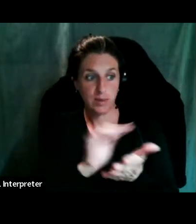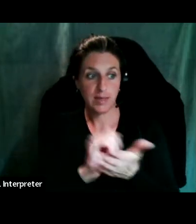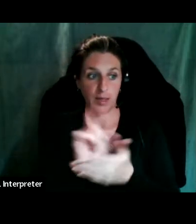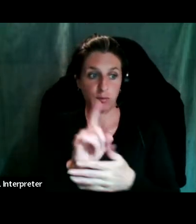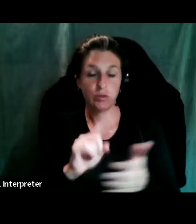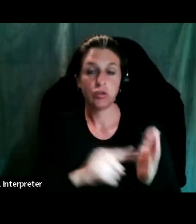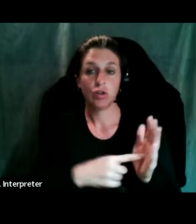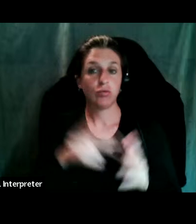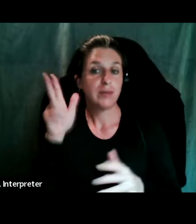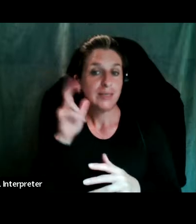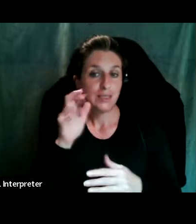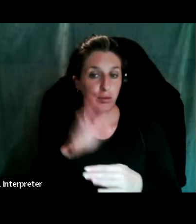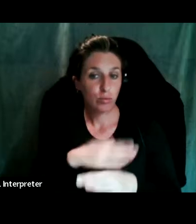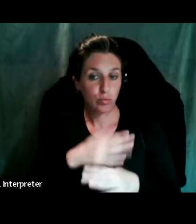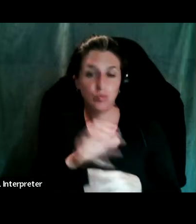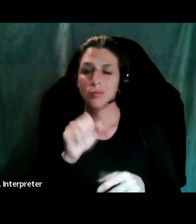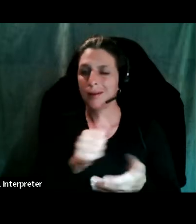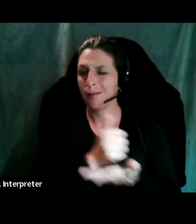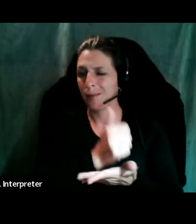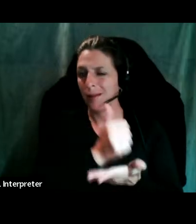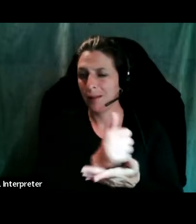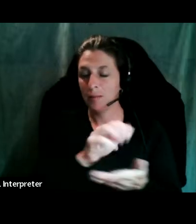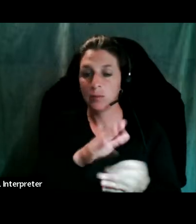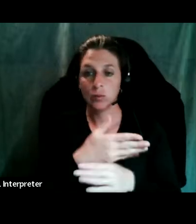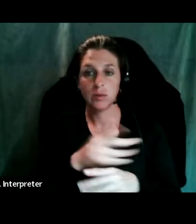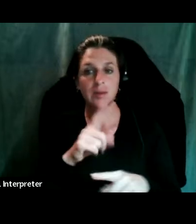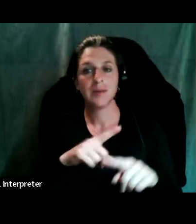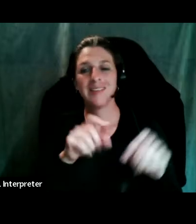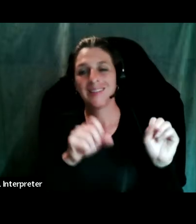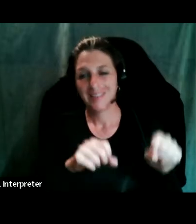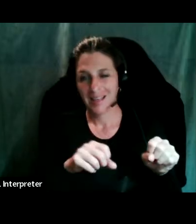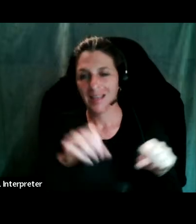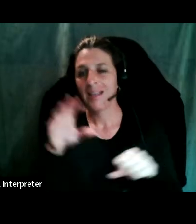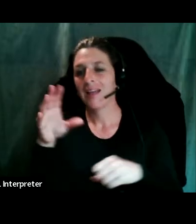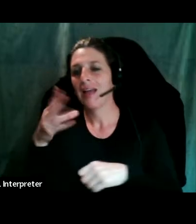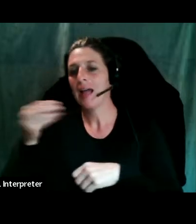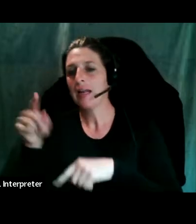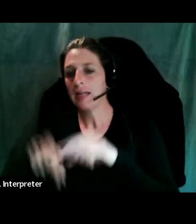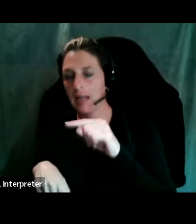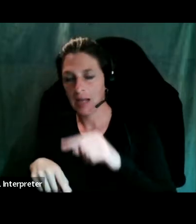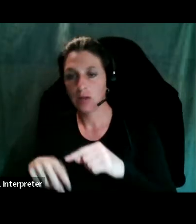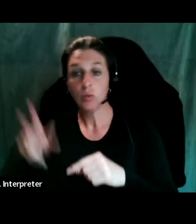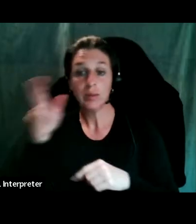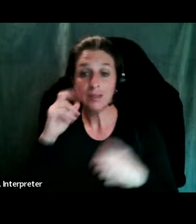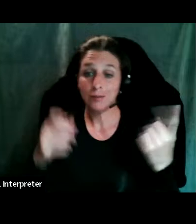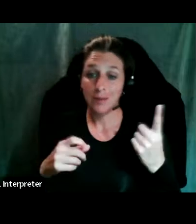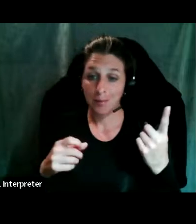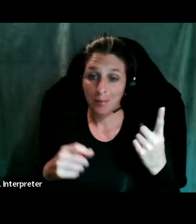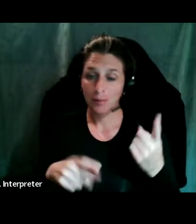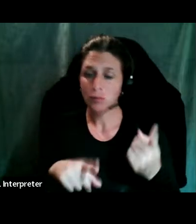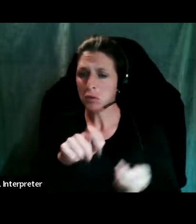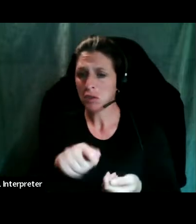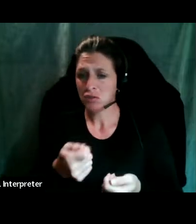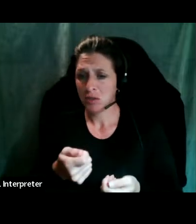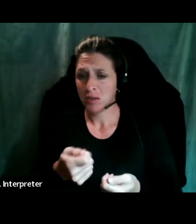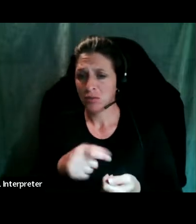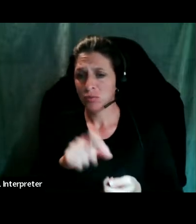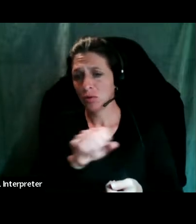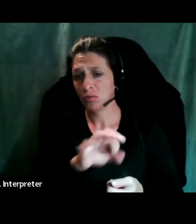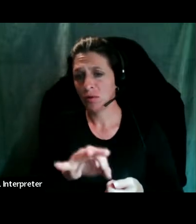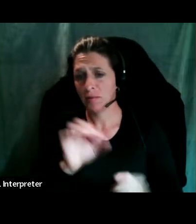the music and you can blame the music, but you can and you can't, because you can hear something and you can change the channel, you can turn it